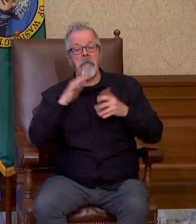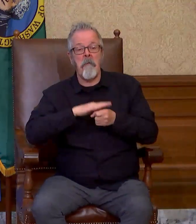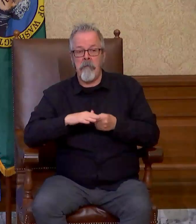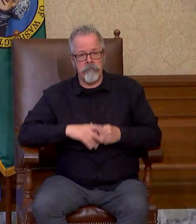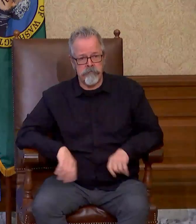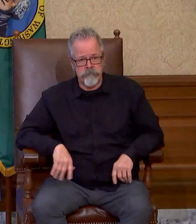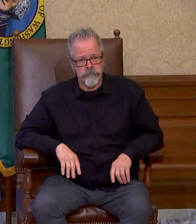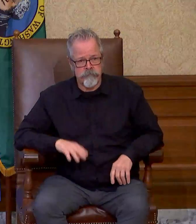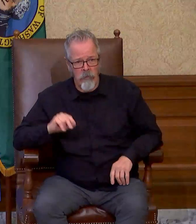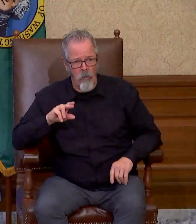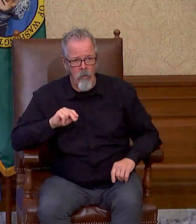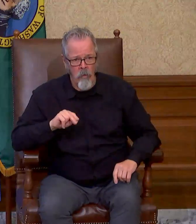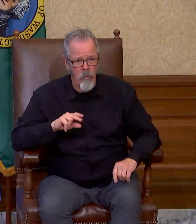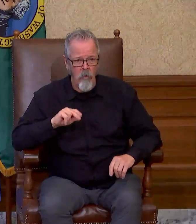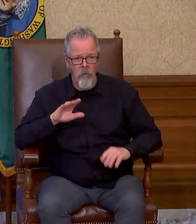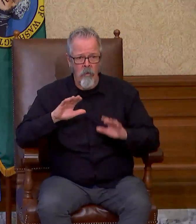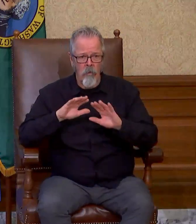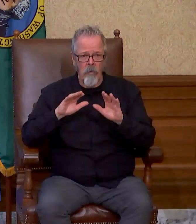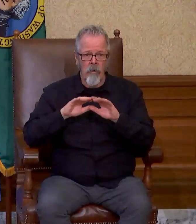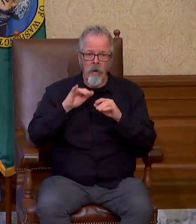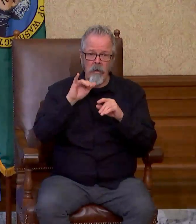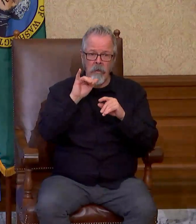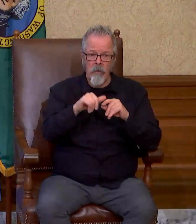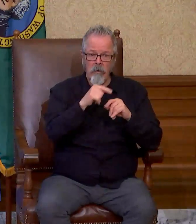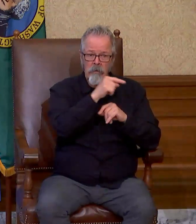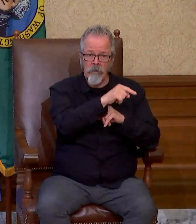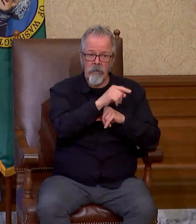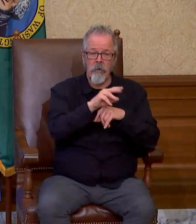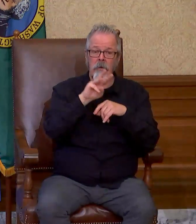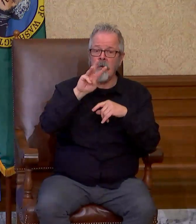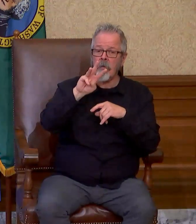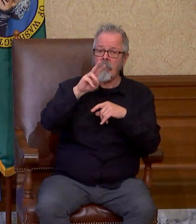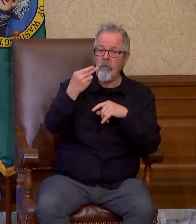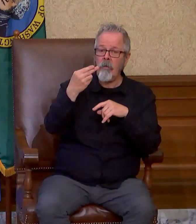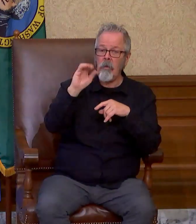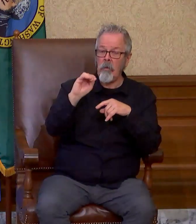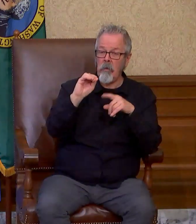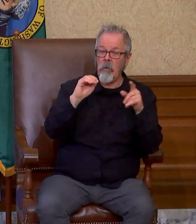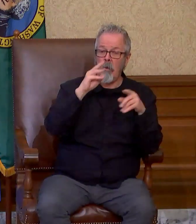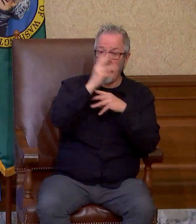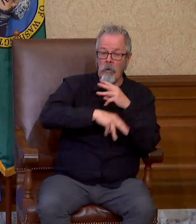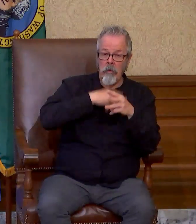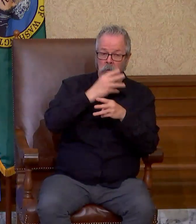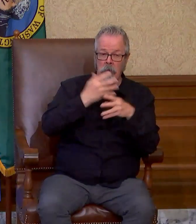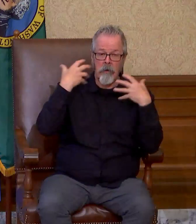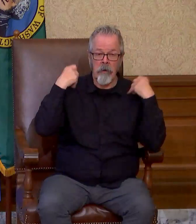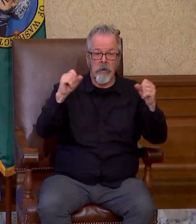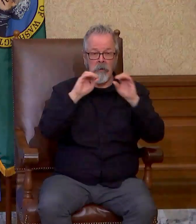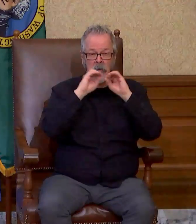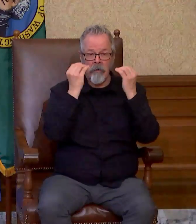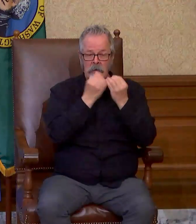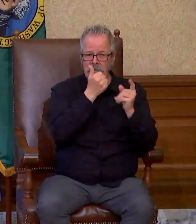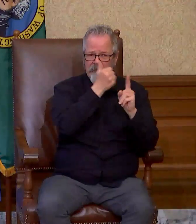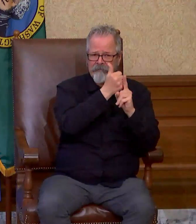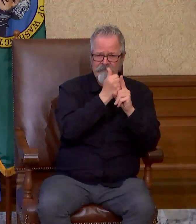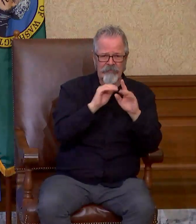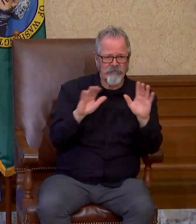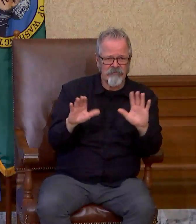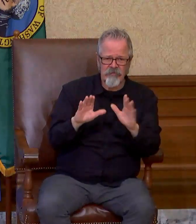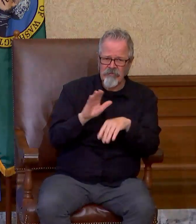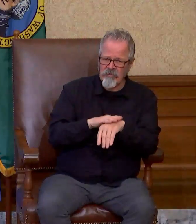the World Health Organization said that that's just not an assumption that any of us can make at this time.